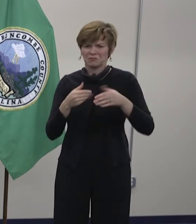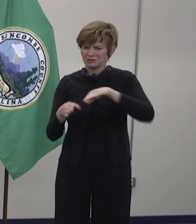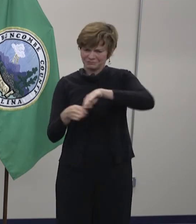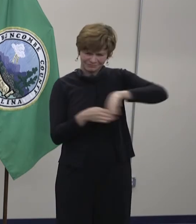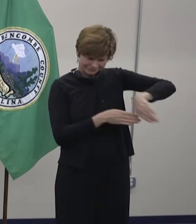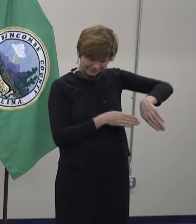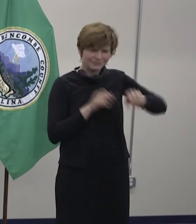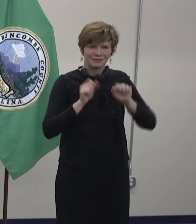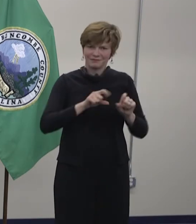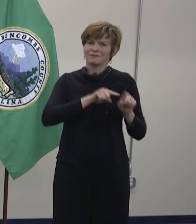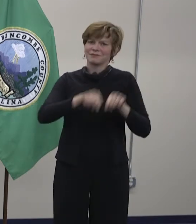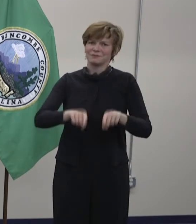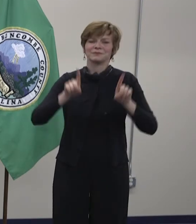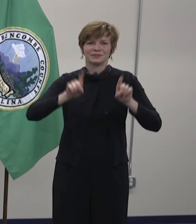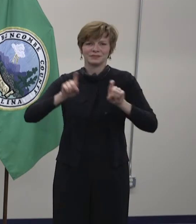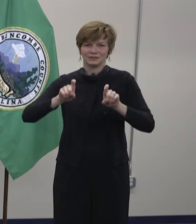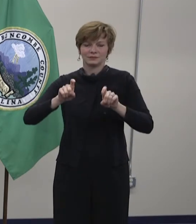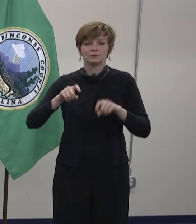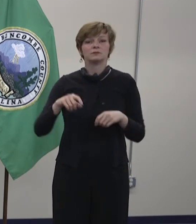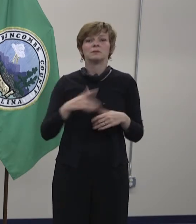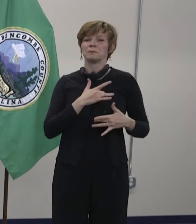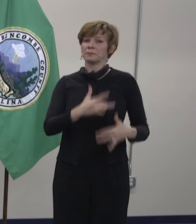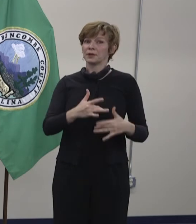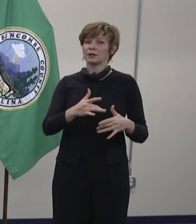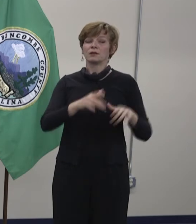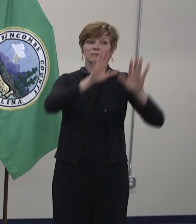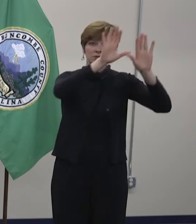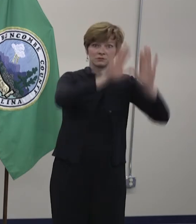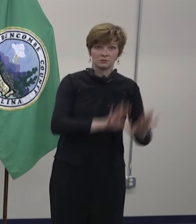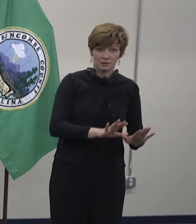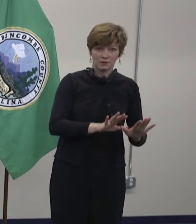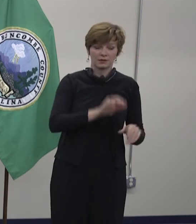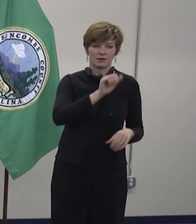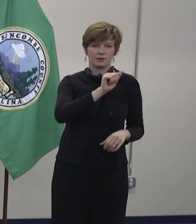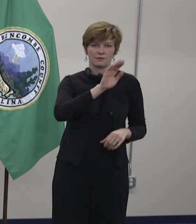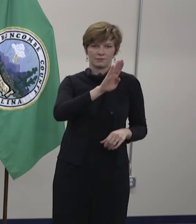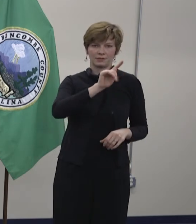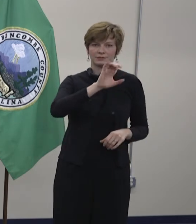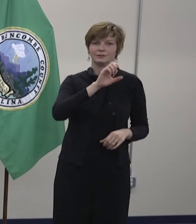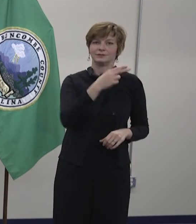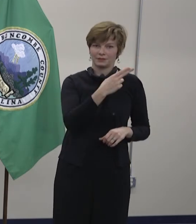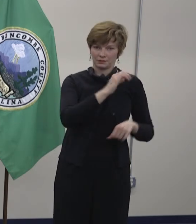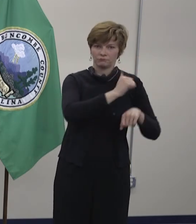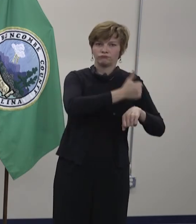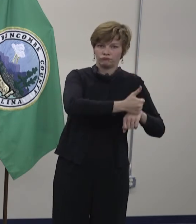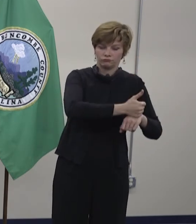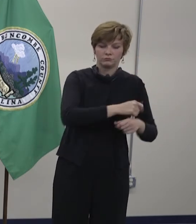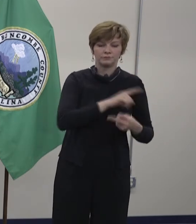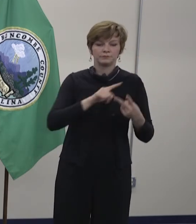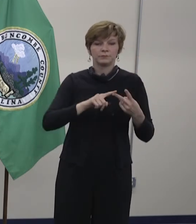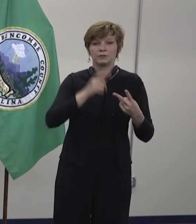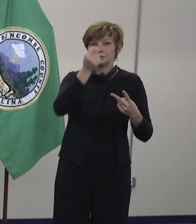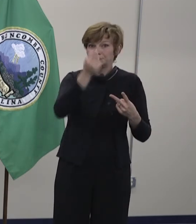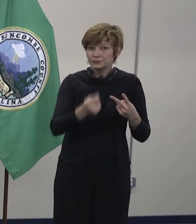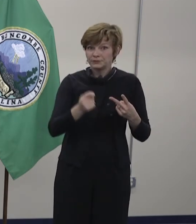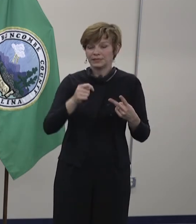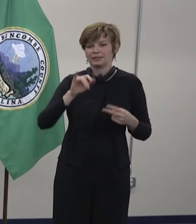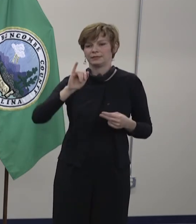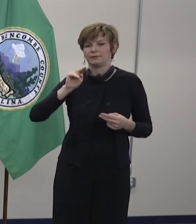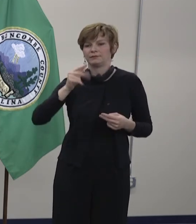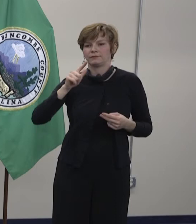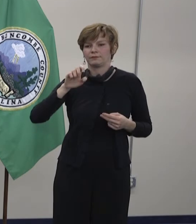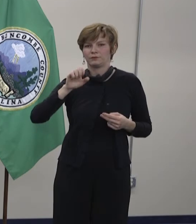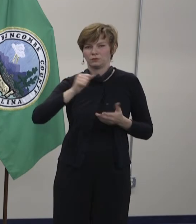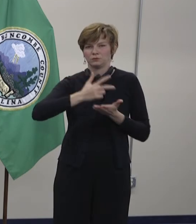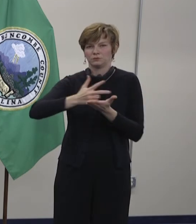normally available on Sundays at AB Tech, Tuesdays at the Ingalls in Swannanoa, and